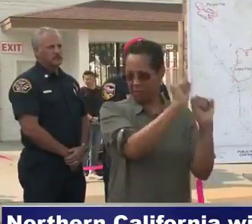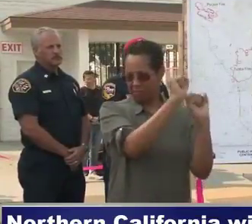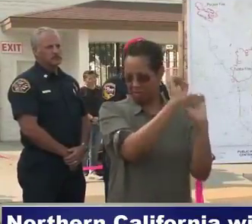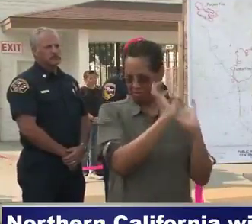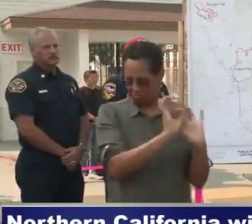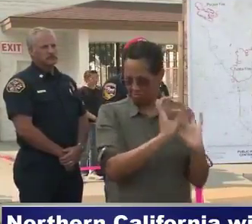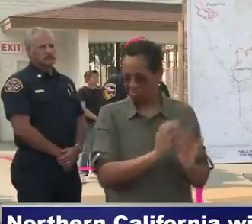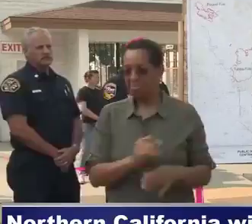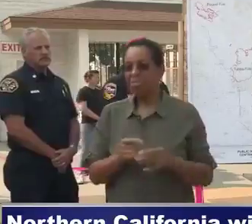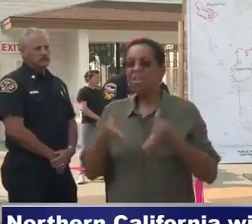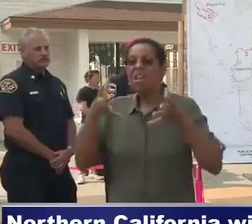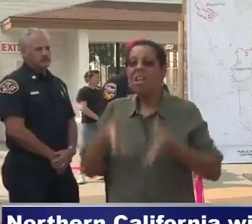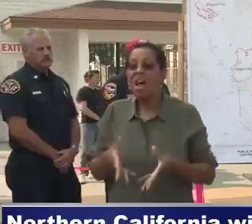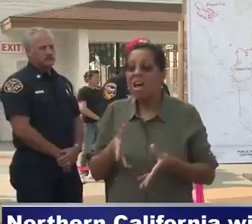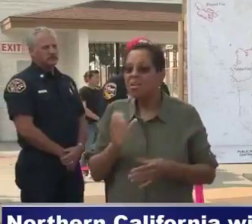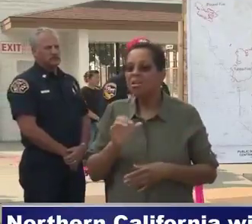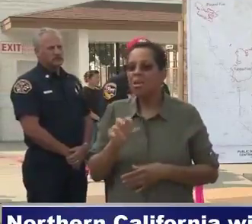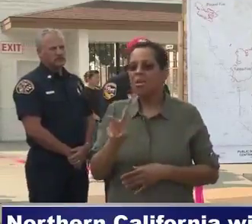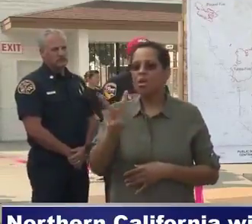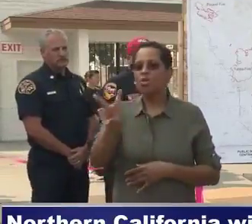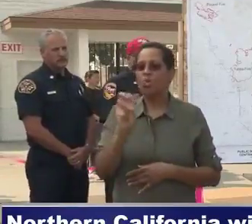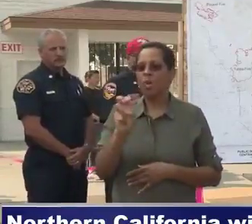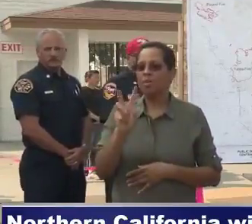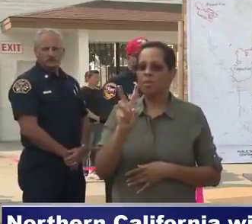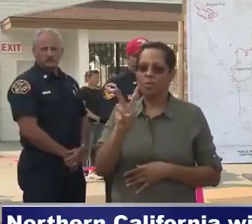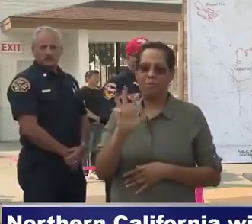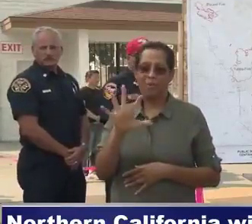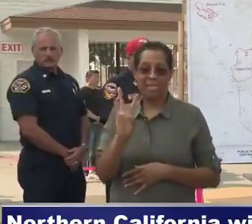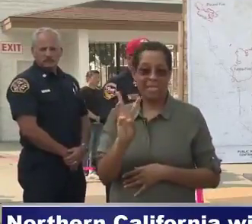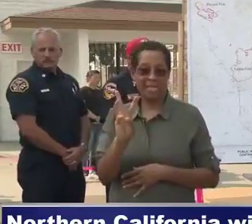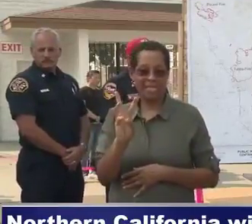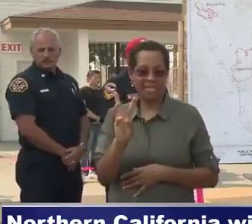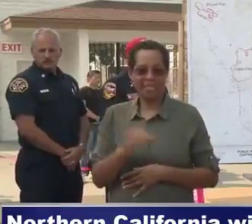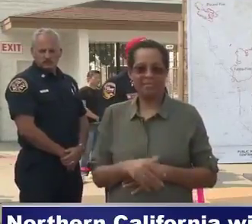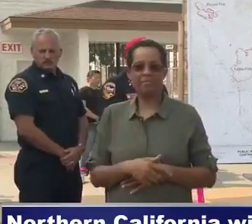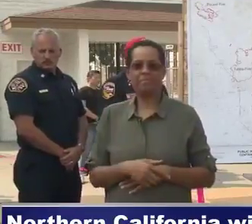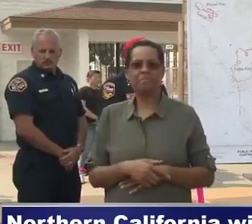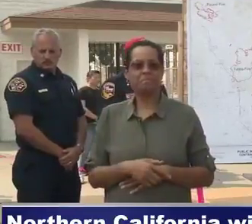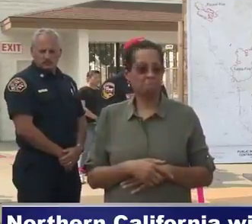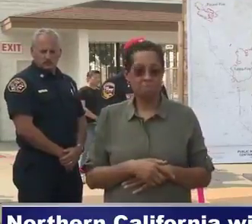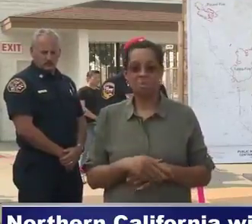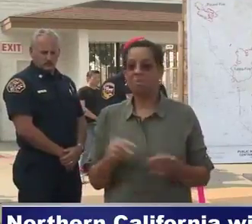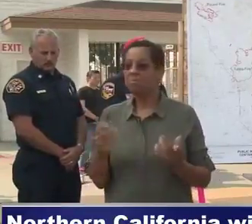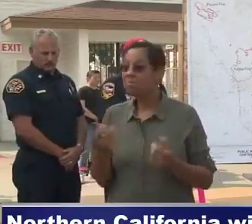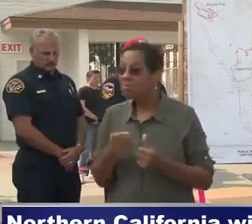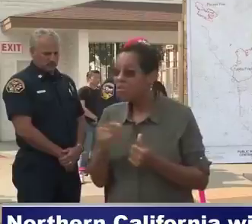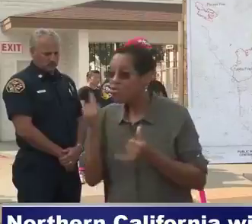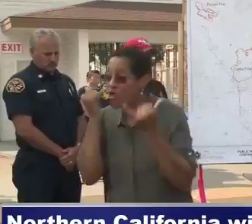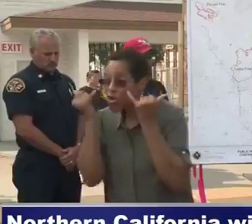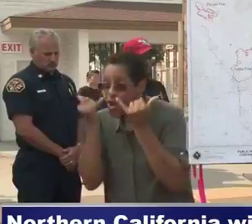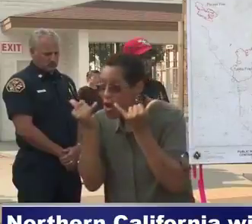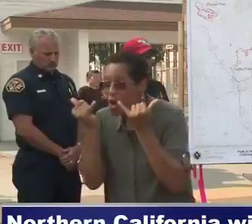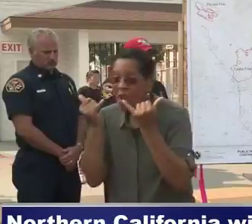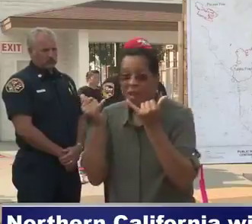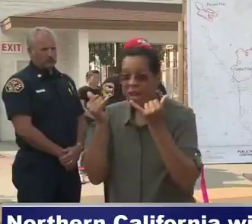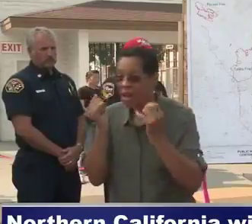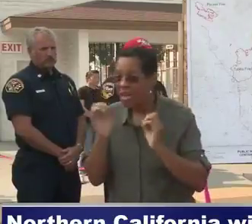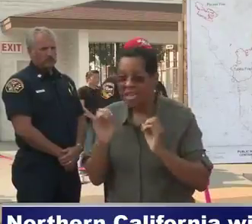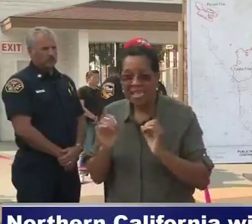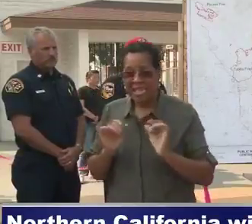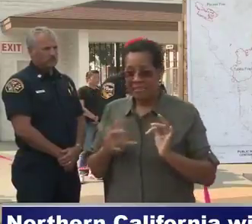are outstanding. What they've been doing is working backwards from that, as I've said before, and finding when they can't find someone and it looks like they might be in the house